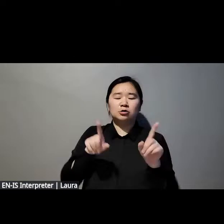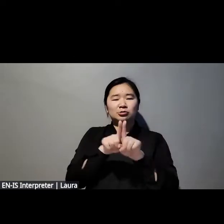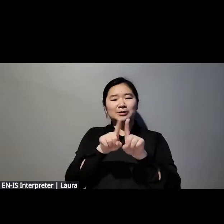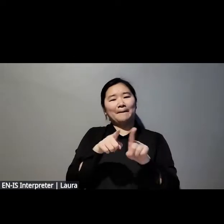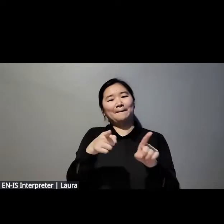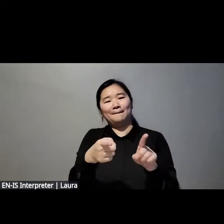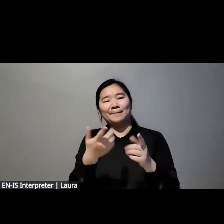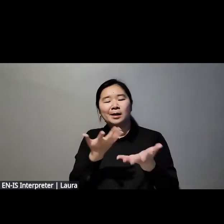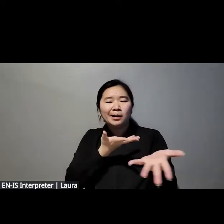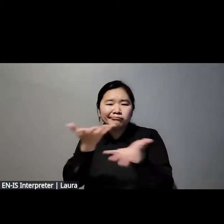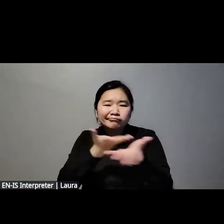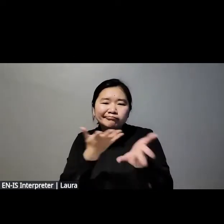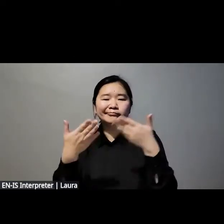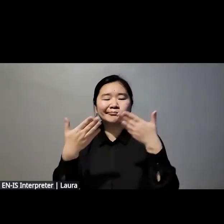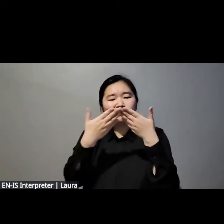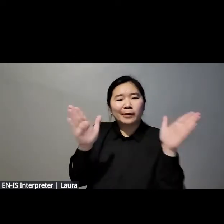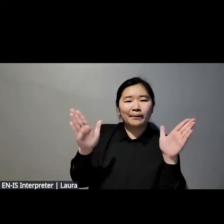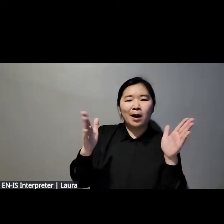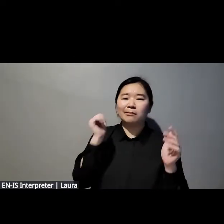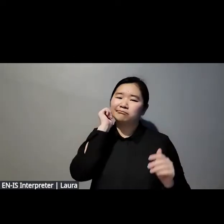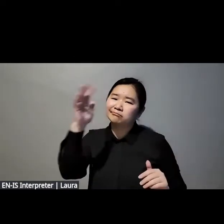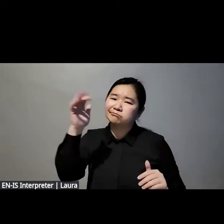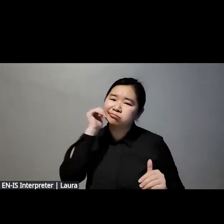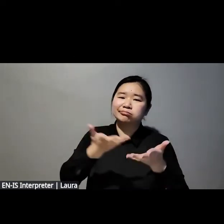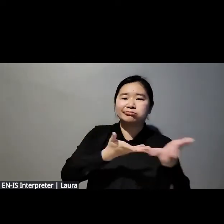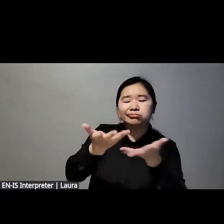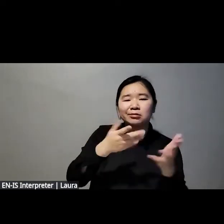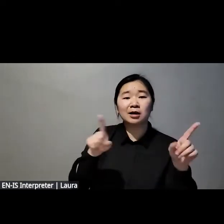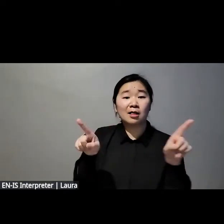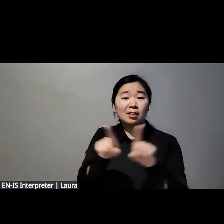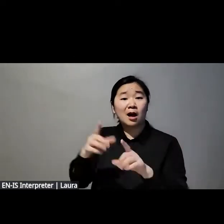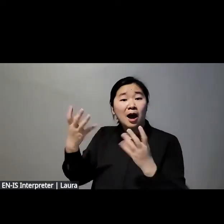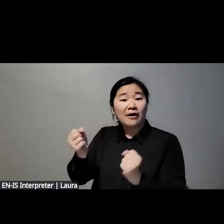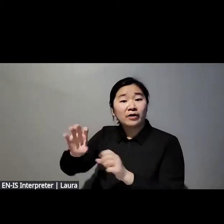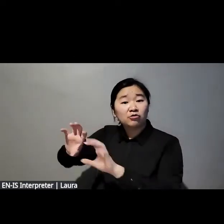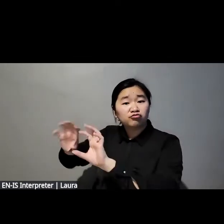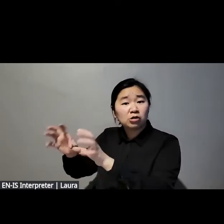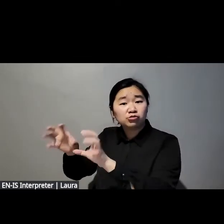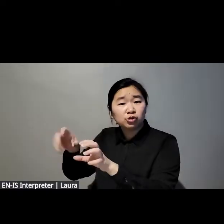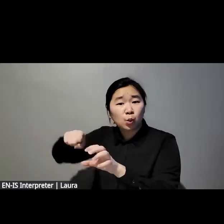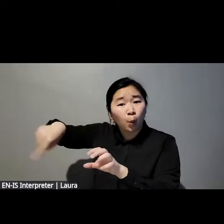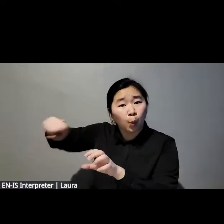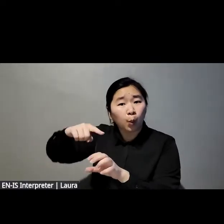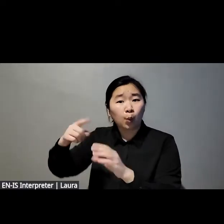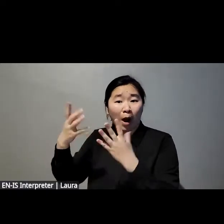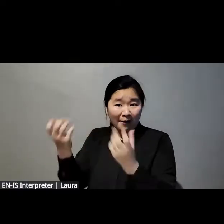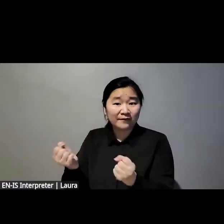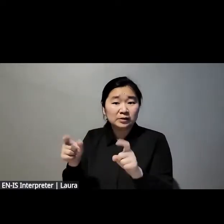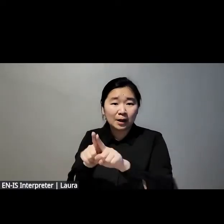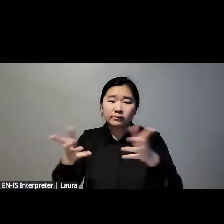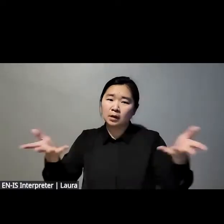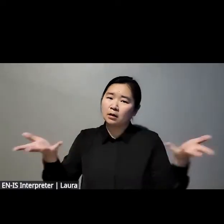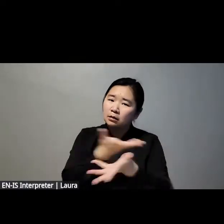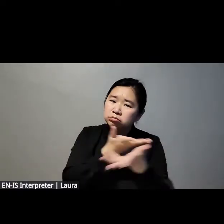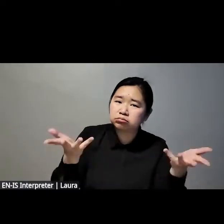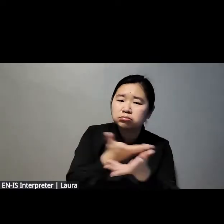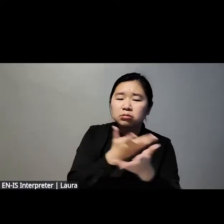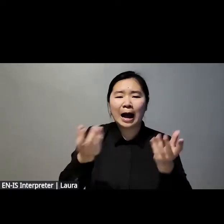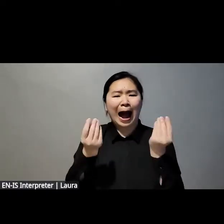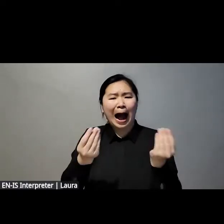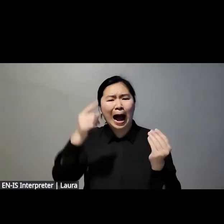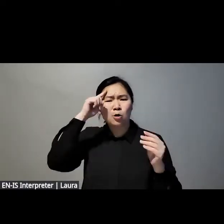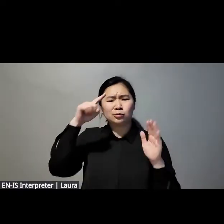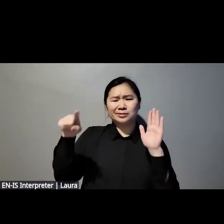discriminatory practices to help reduce stigma. So what we've shared is just but a teaser because of time,